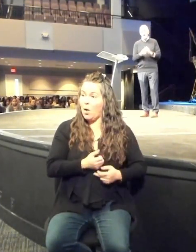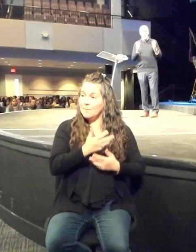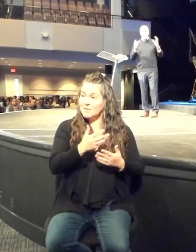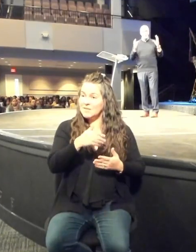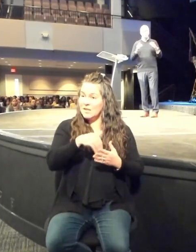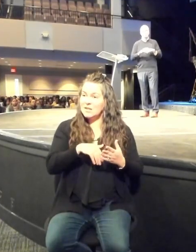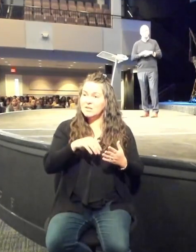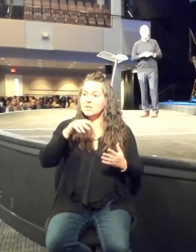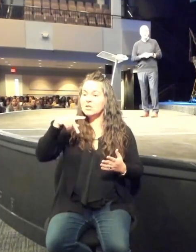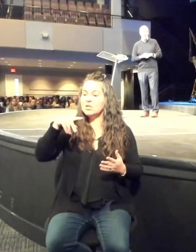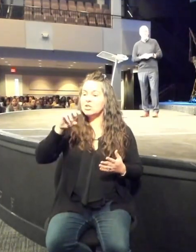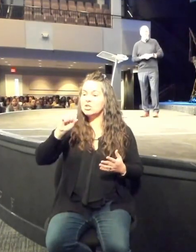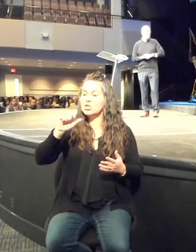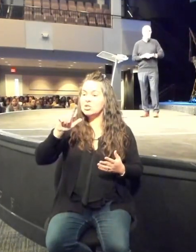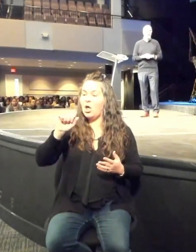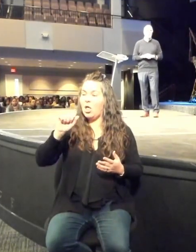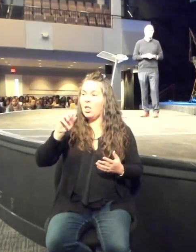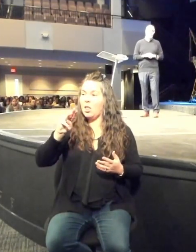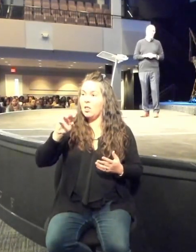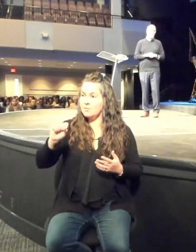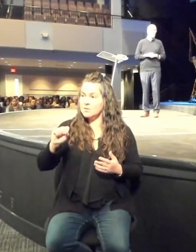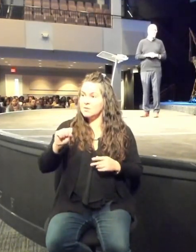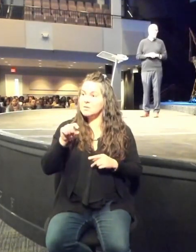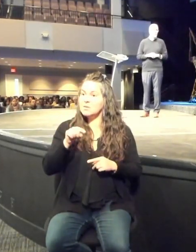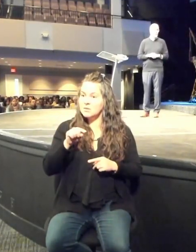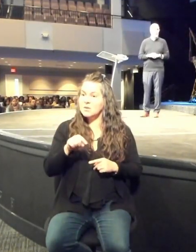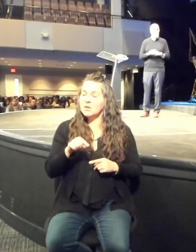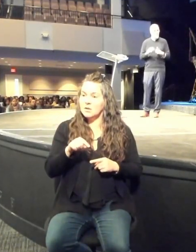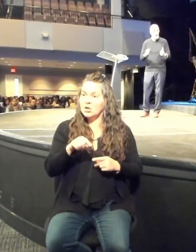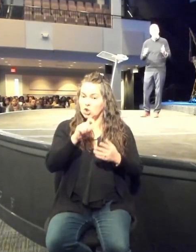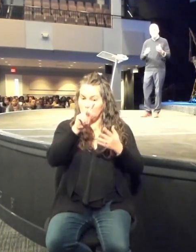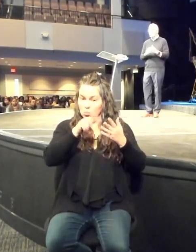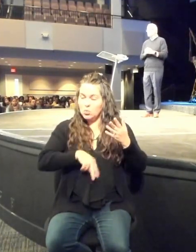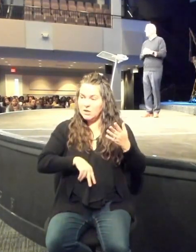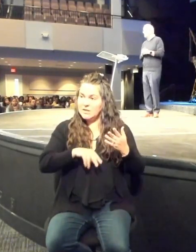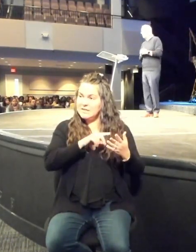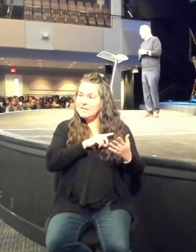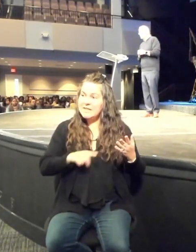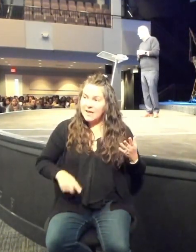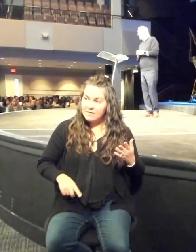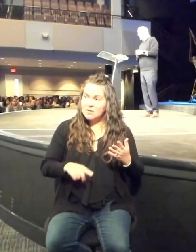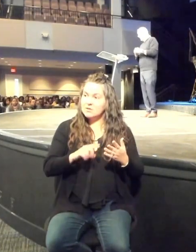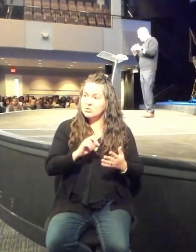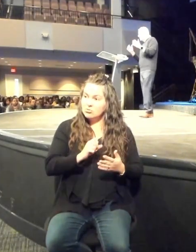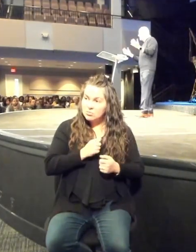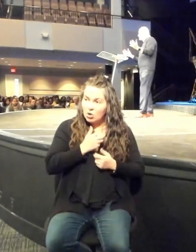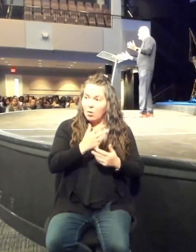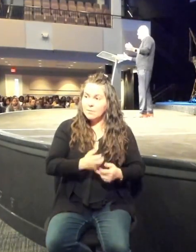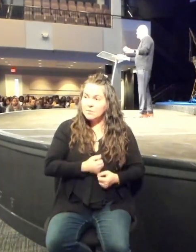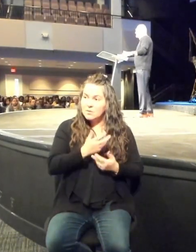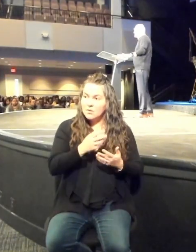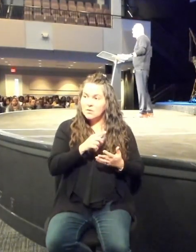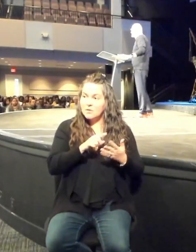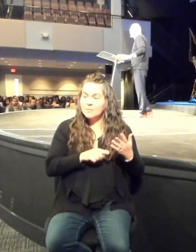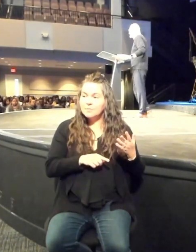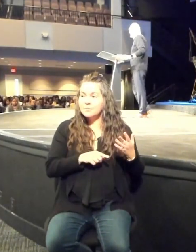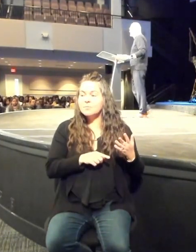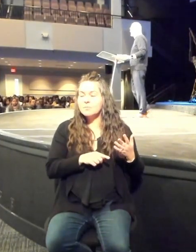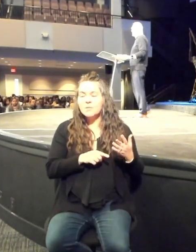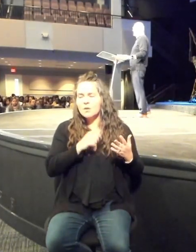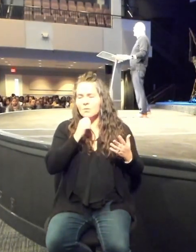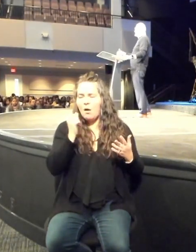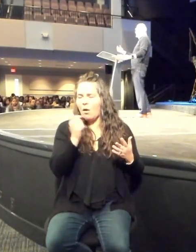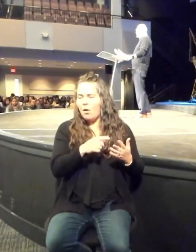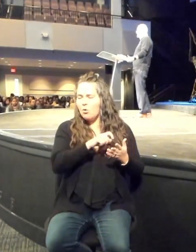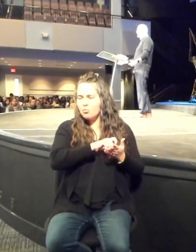Bible, 150 of those Psalms recorded in Scripture, inspired by the Holy Spirit. Not all of them are Psalms of David. There's some Psalms